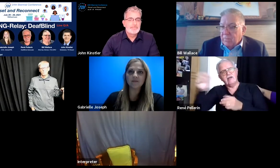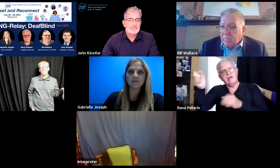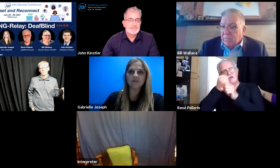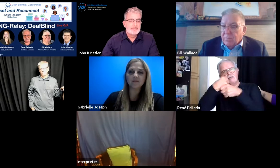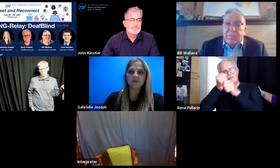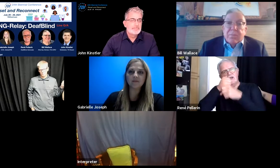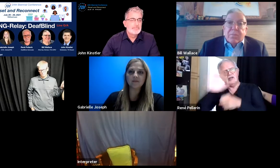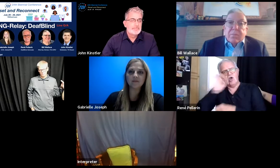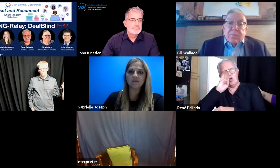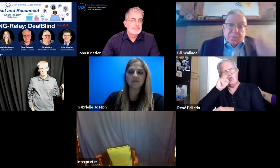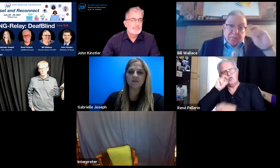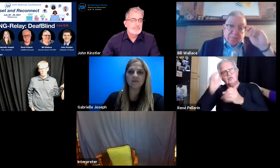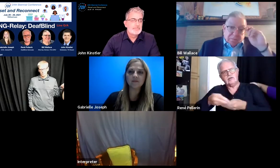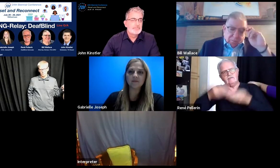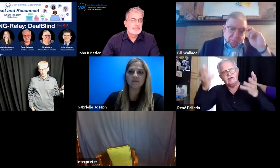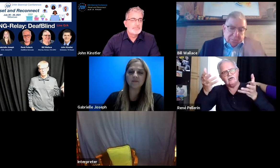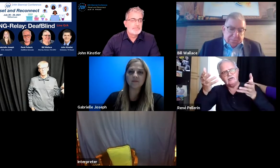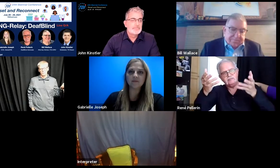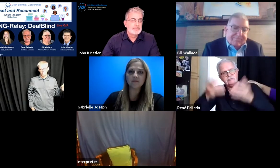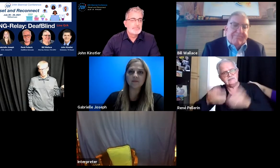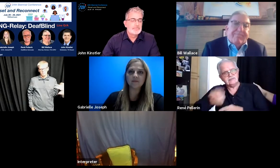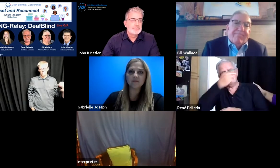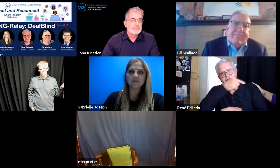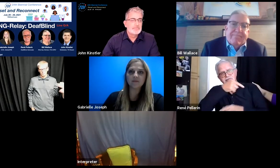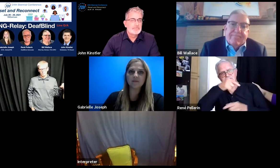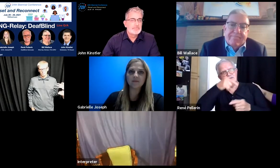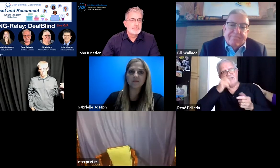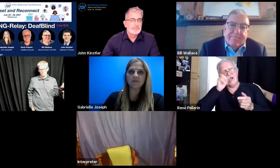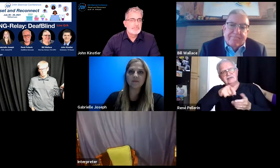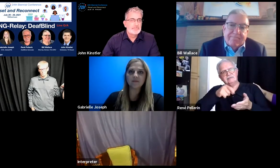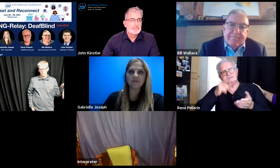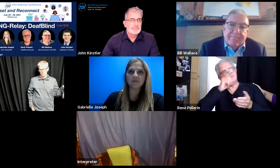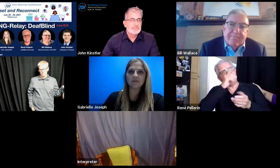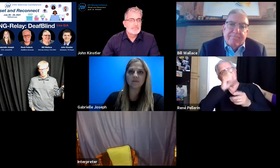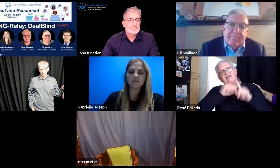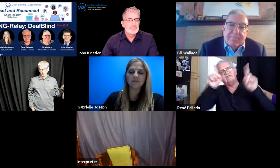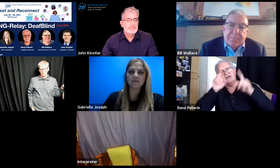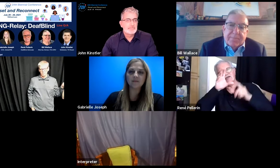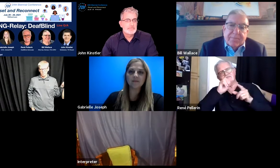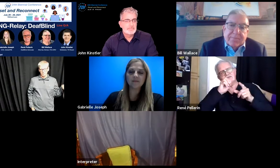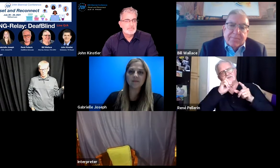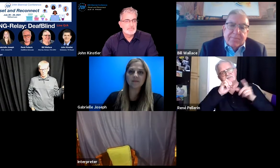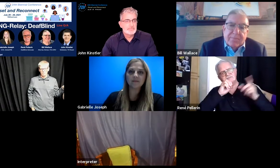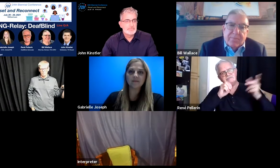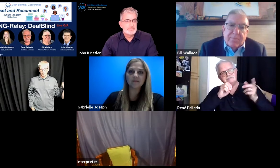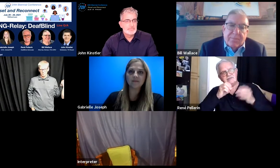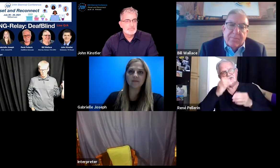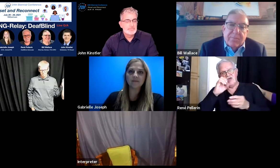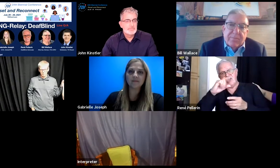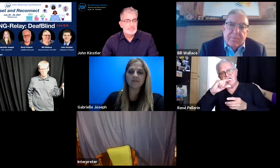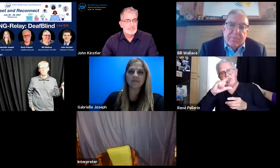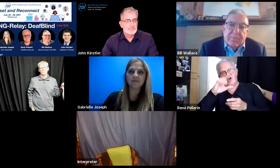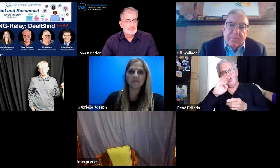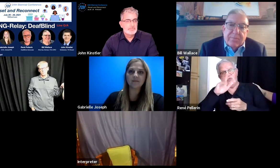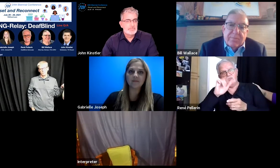So Sorensen and other video relay services produce their own products and distribute that. But when it